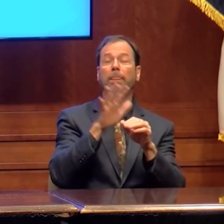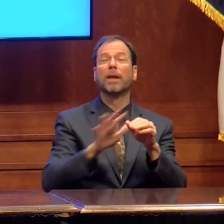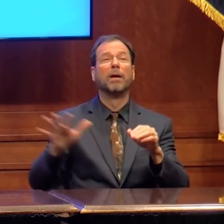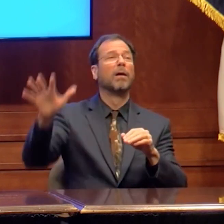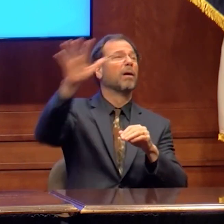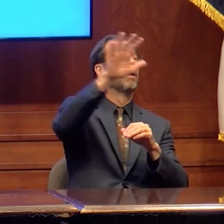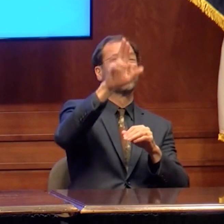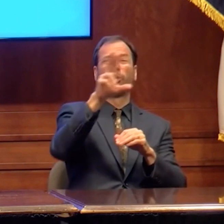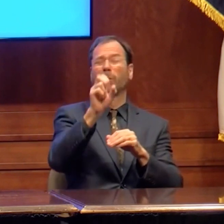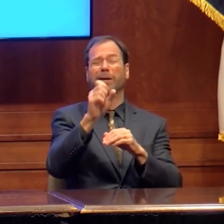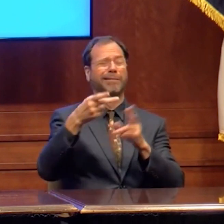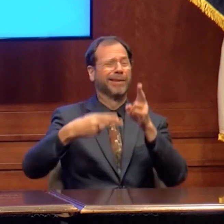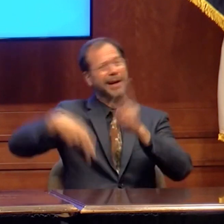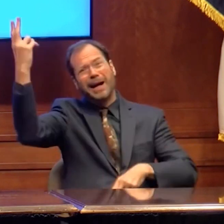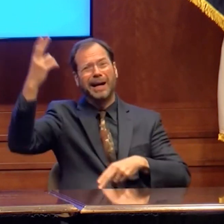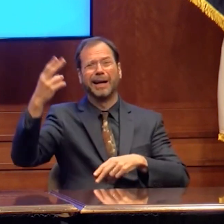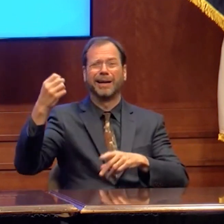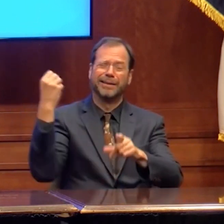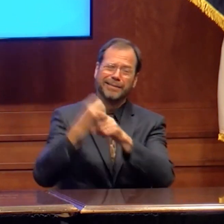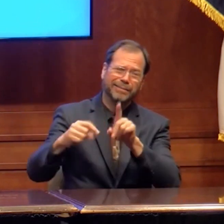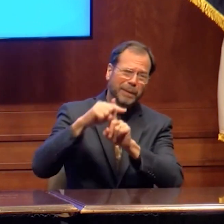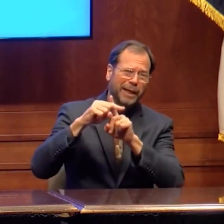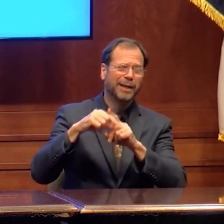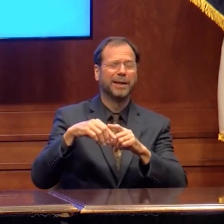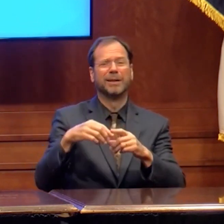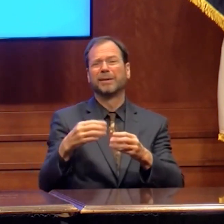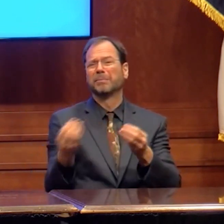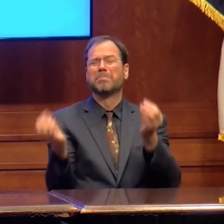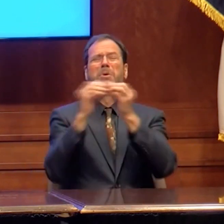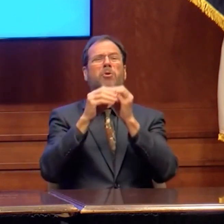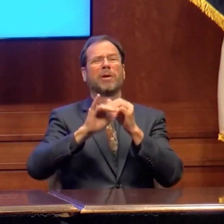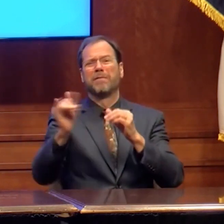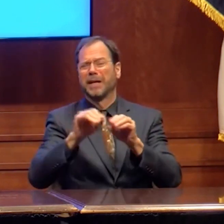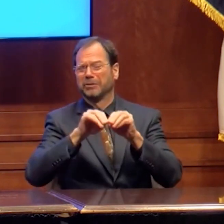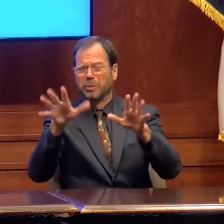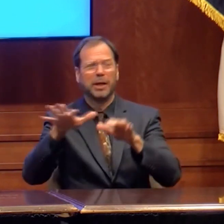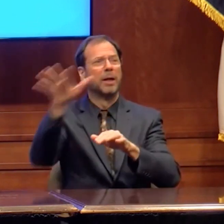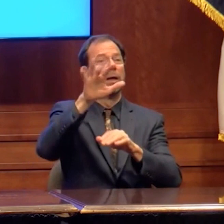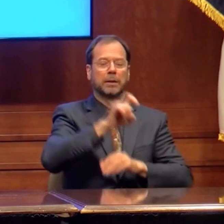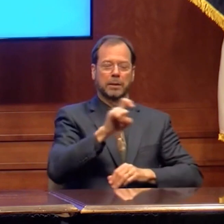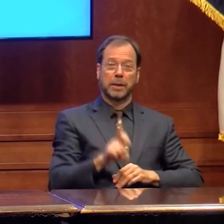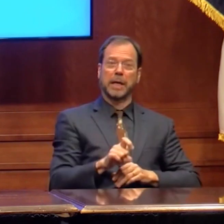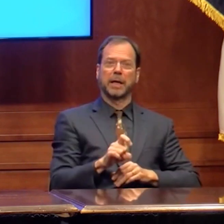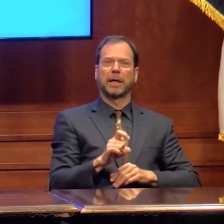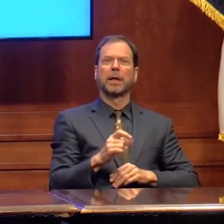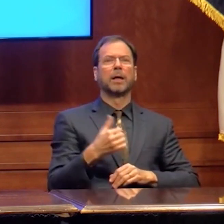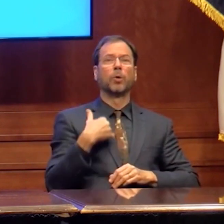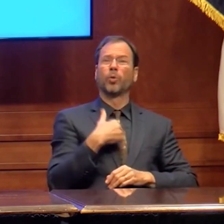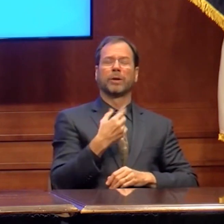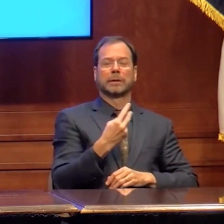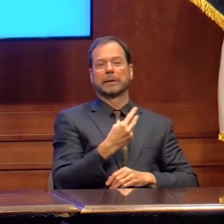far more infectious rate and far more people who have tested positive for COVID-19, Texas ranks second